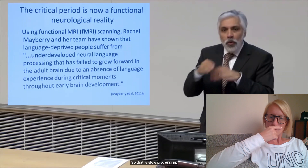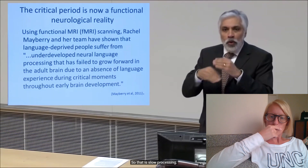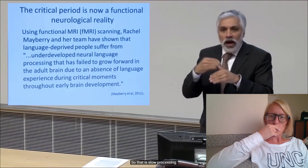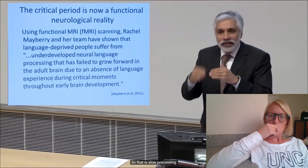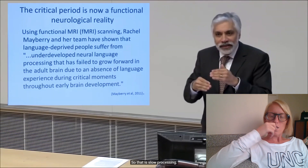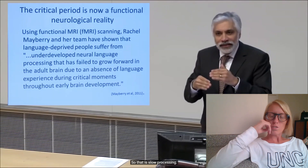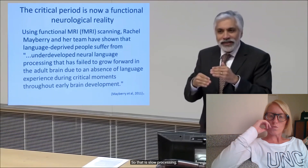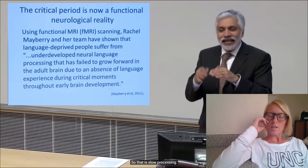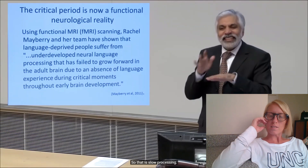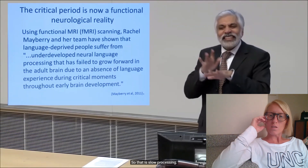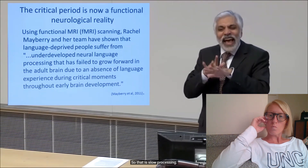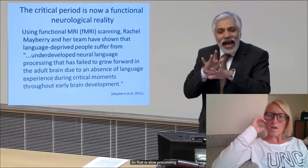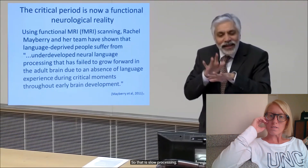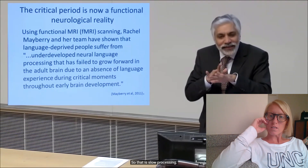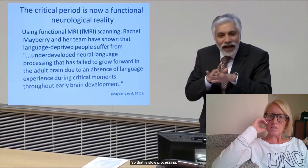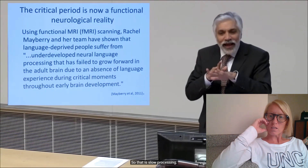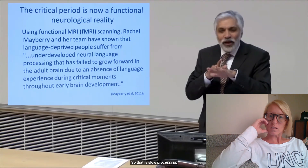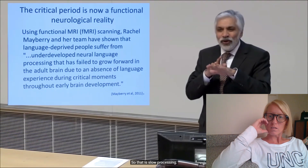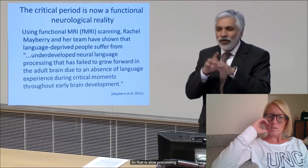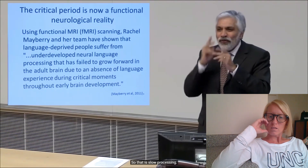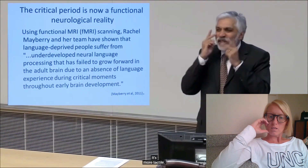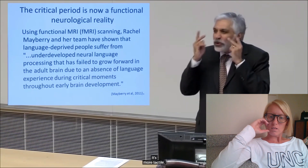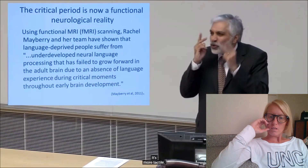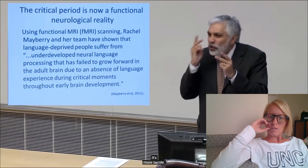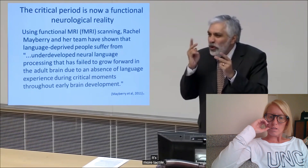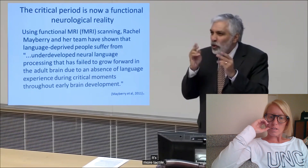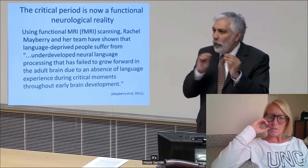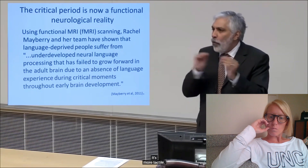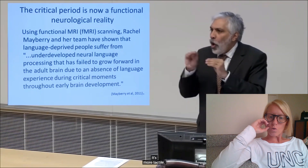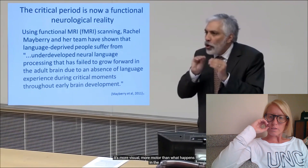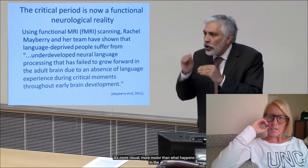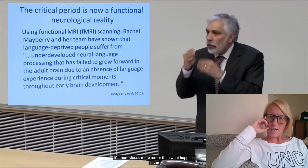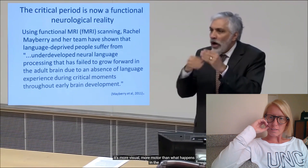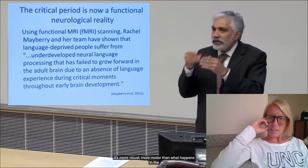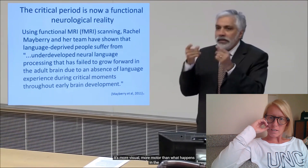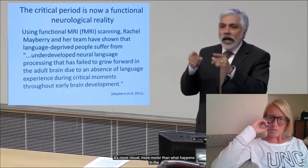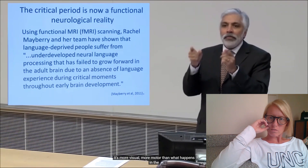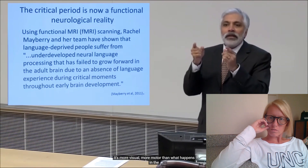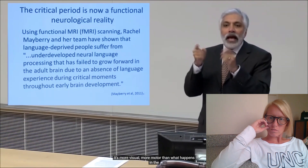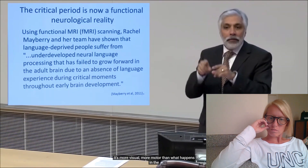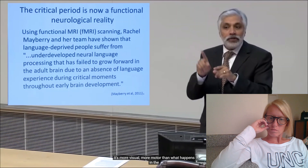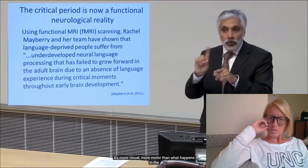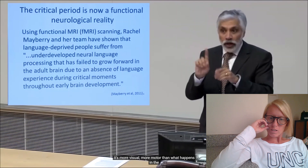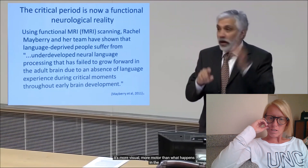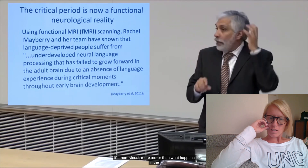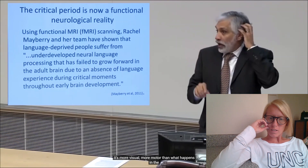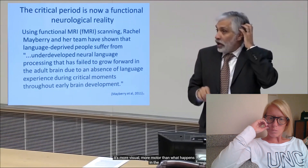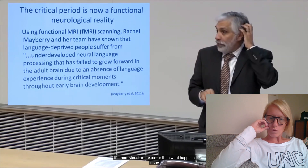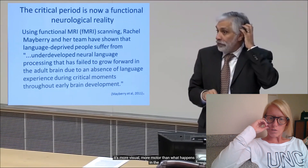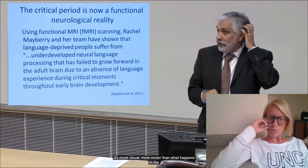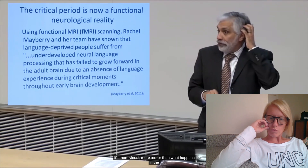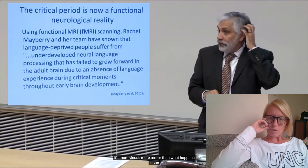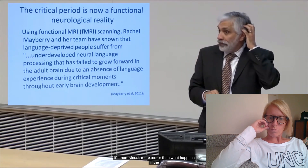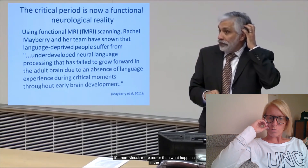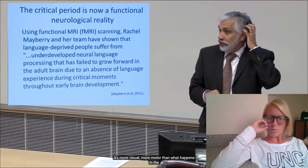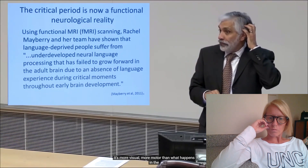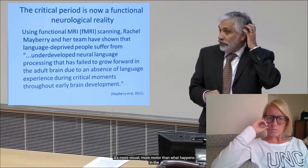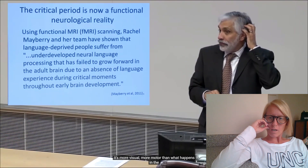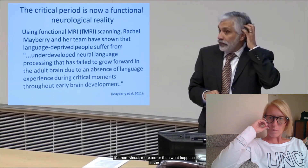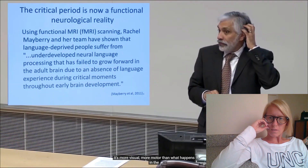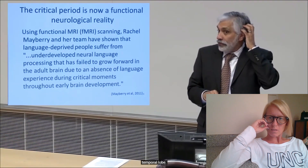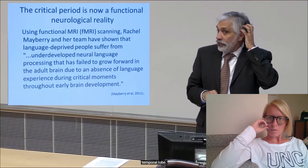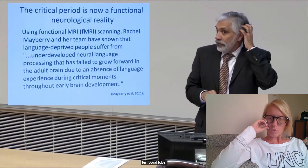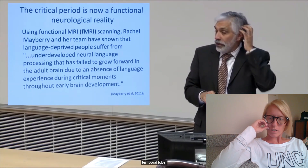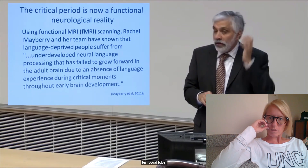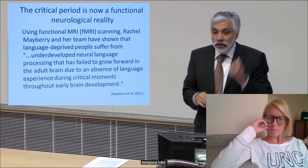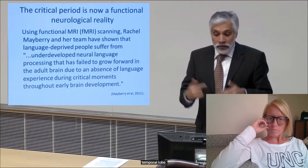So that is slow processing. It's more tactile, it's more visual, more motor than what